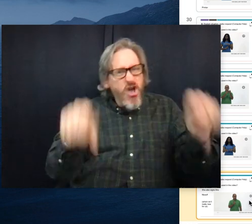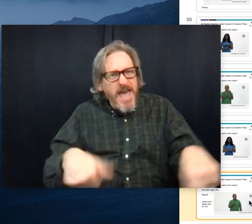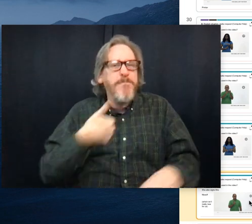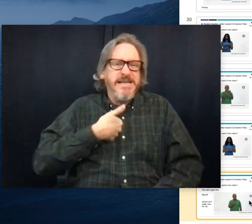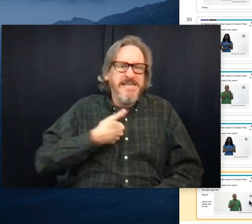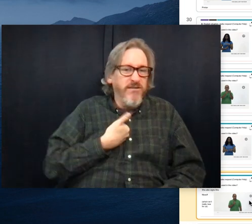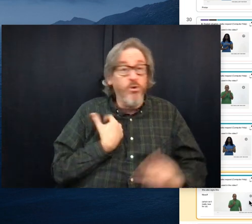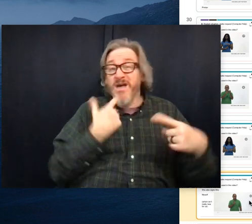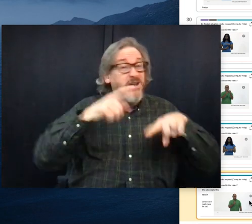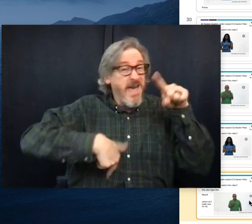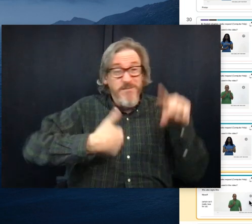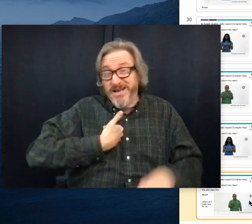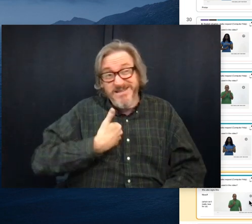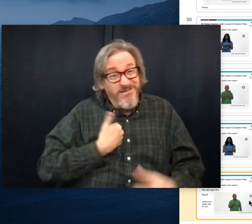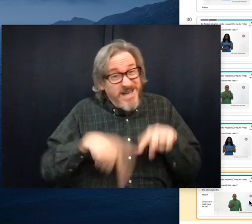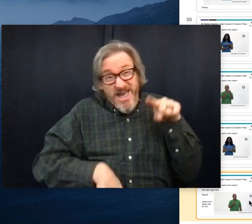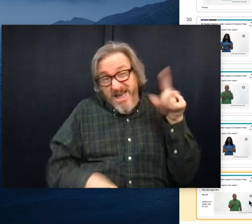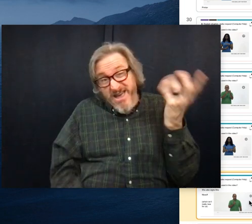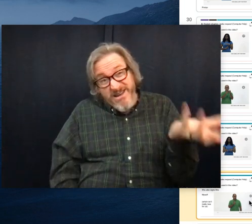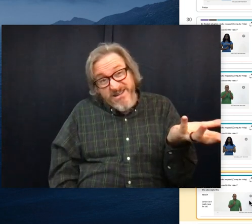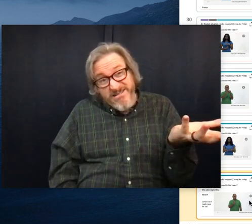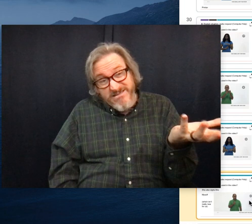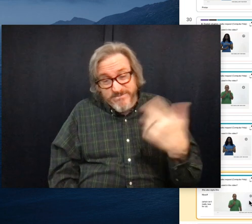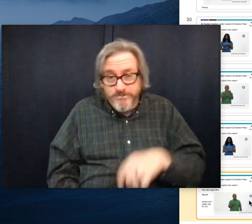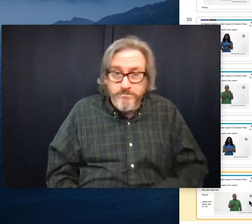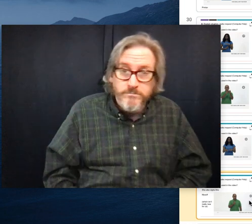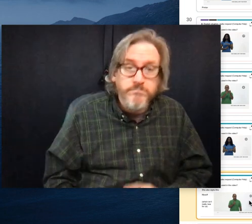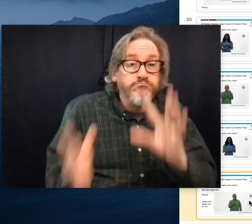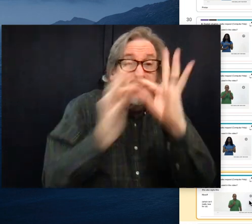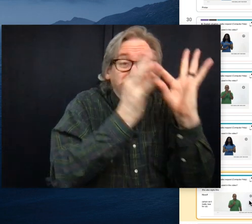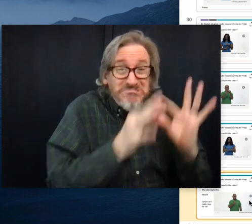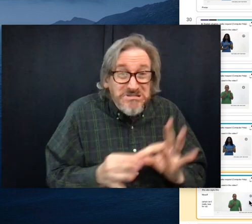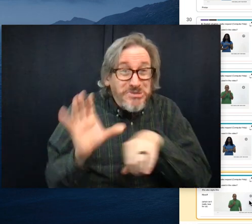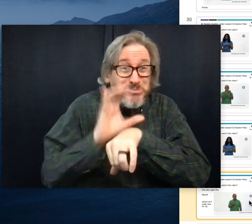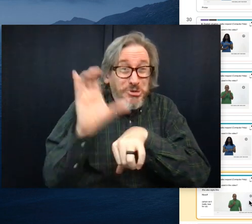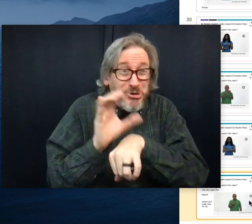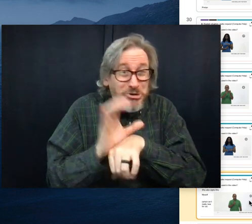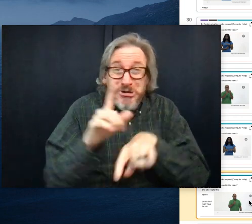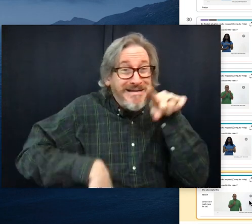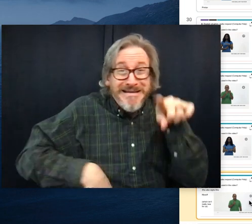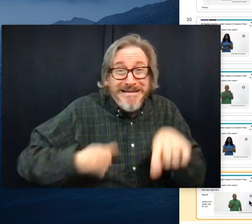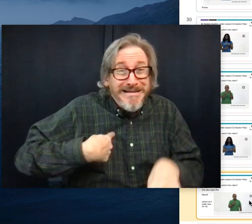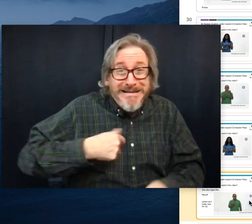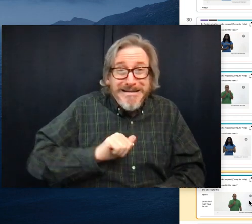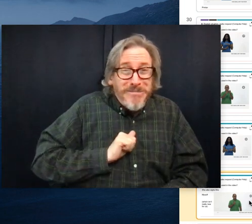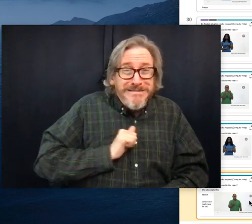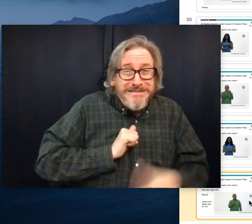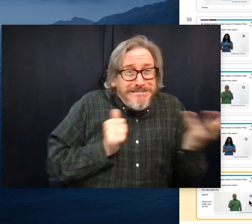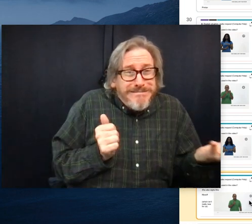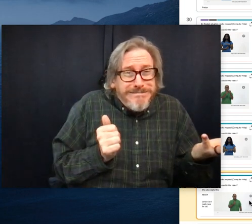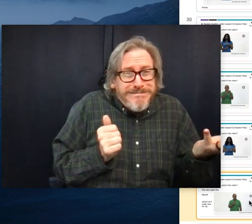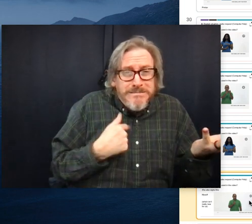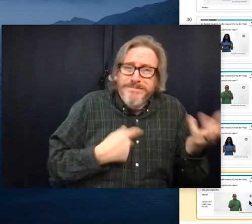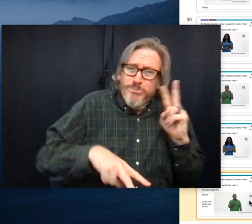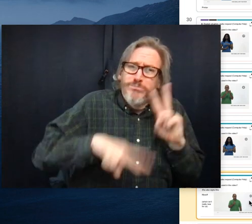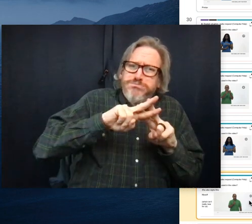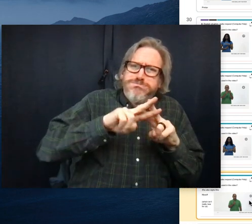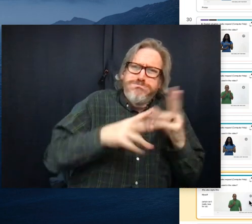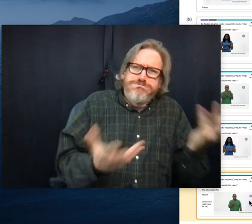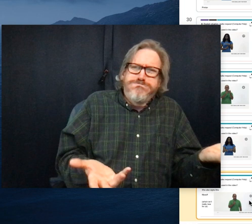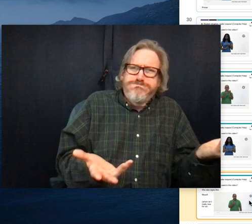this is, it's not as intense as like I am really stupid. Like it's like, oh, kind of